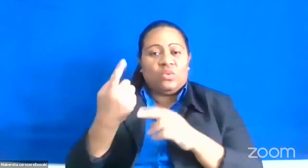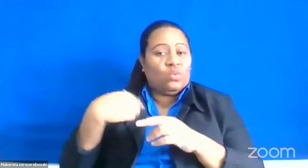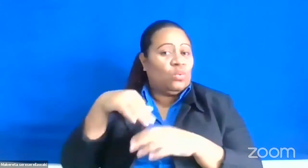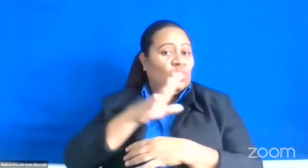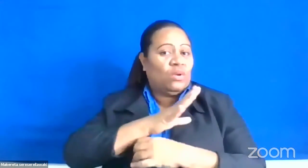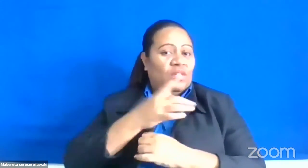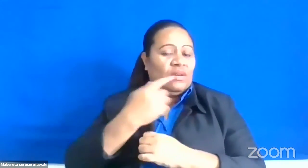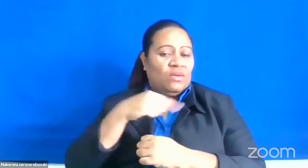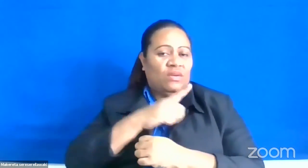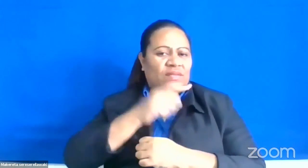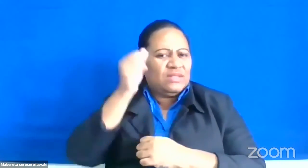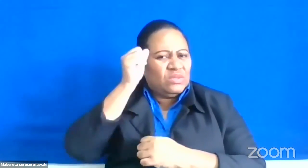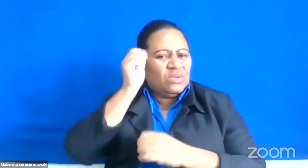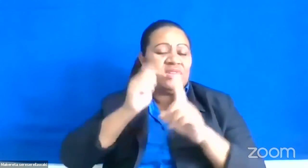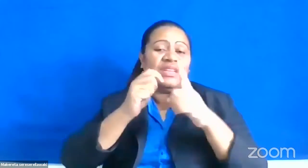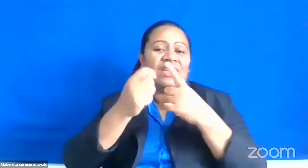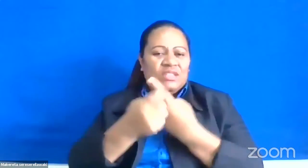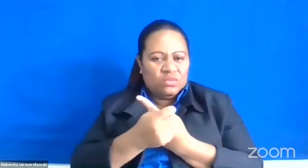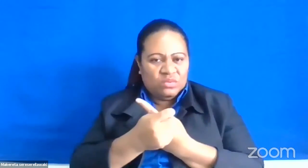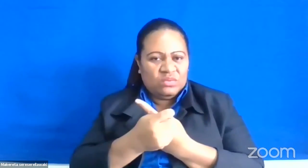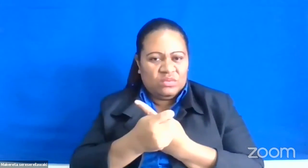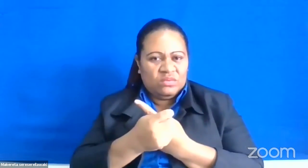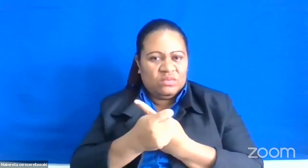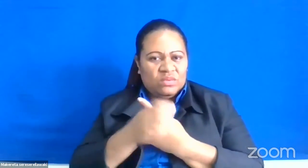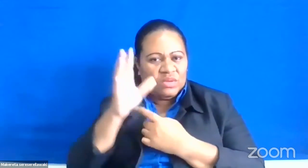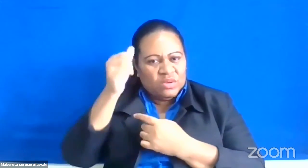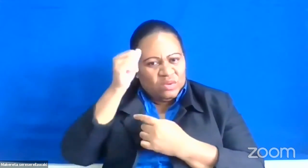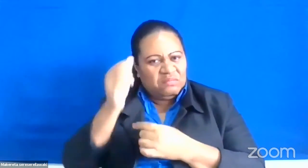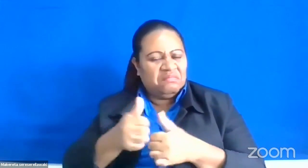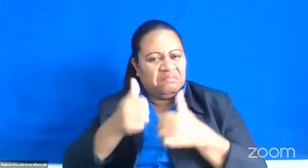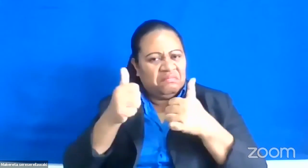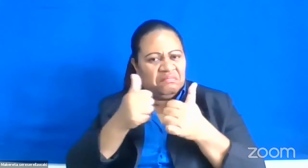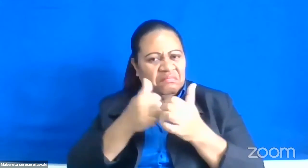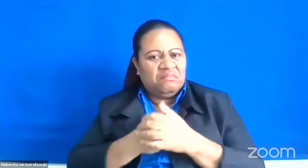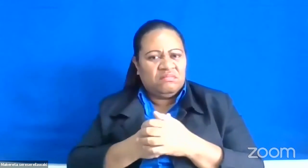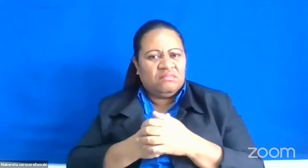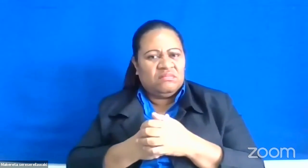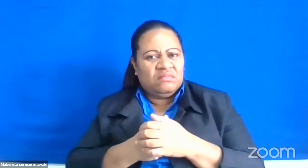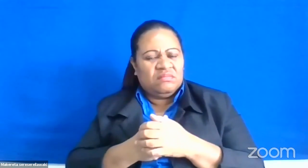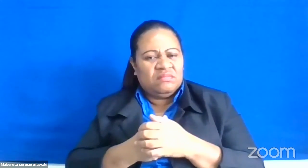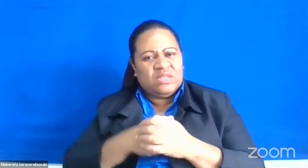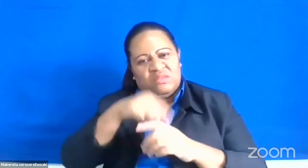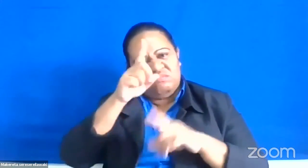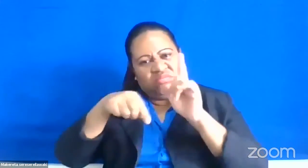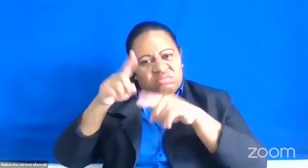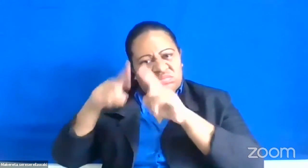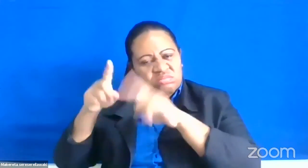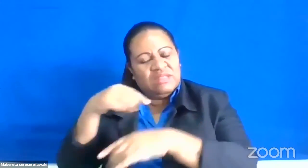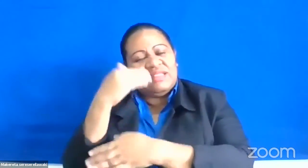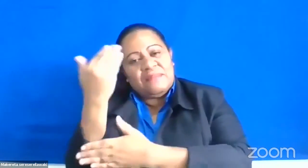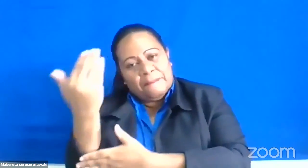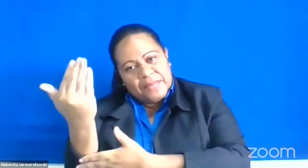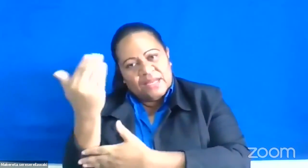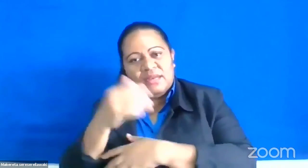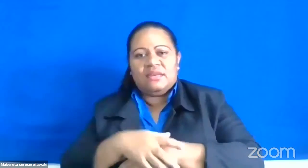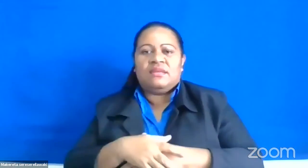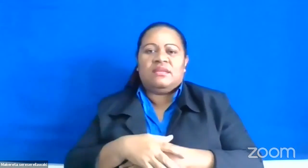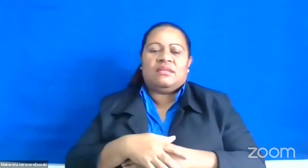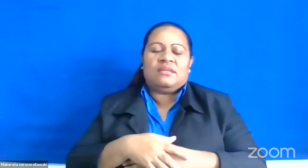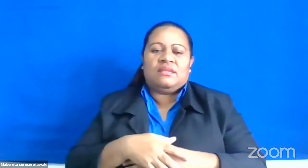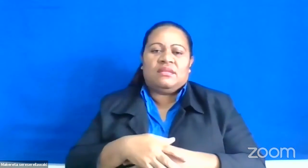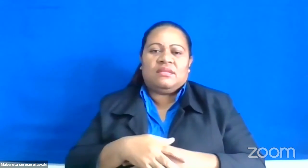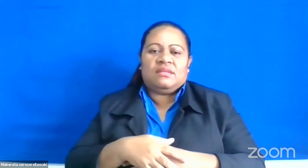traditional knowledge is context based um and it'll vary uh depending on the on the context but